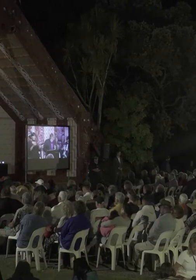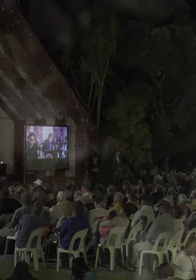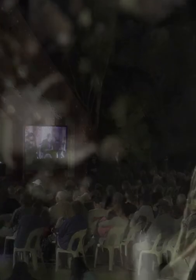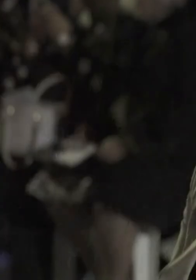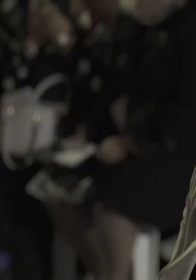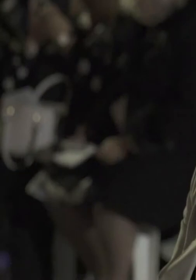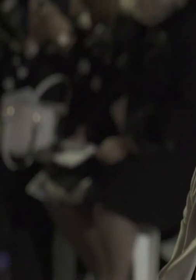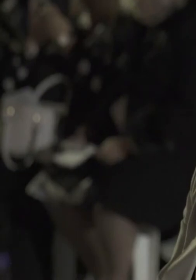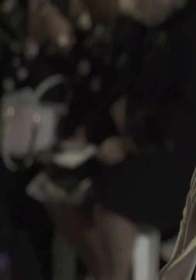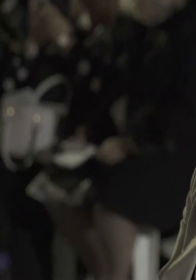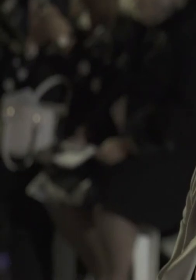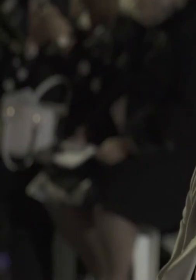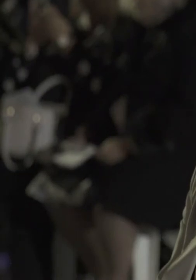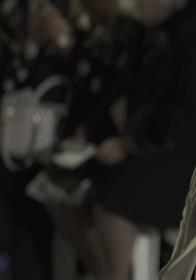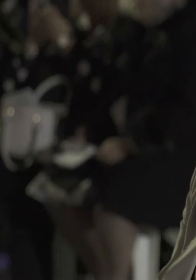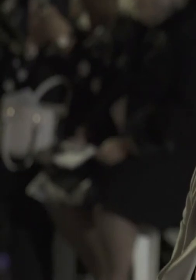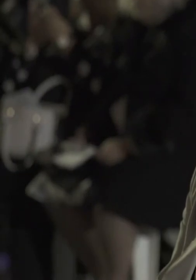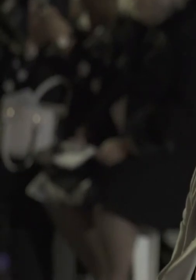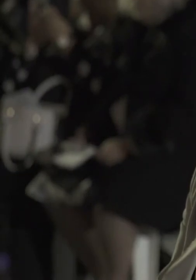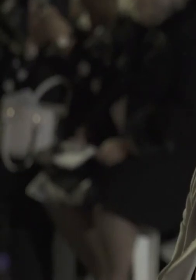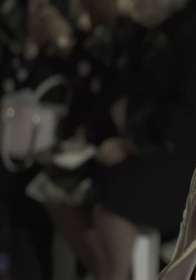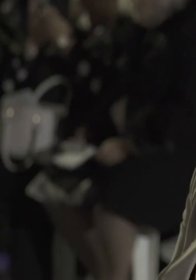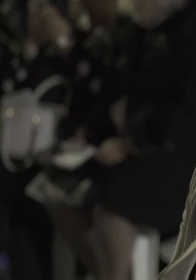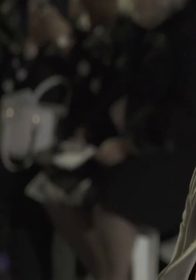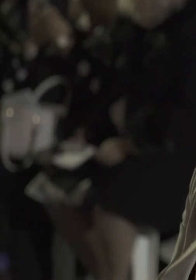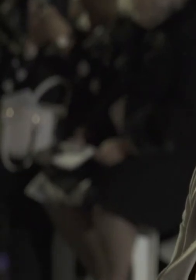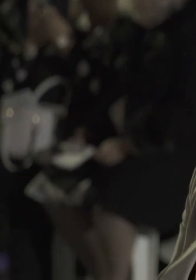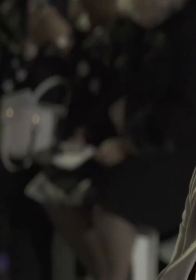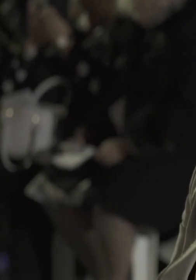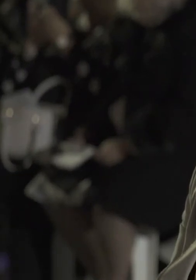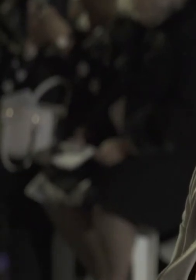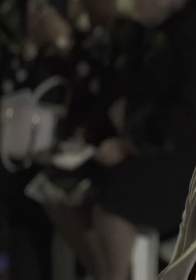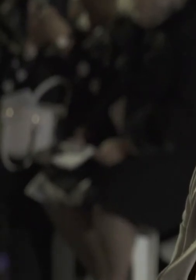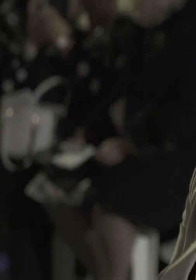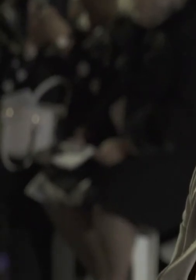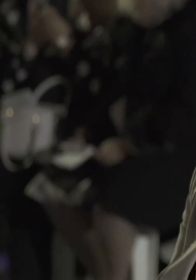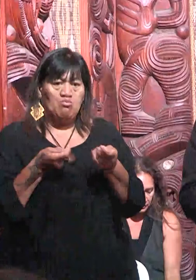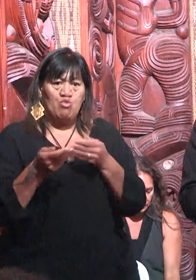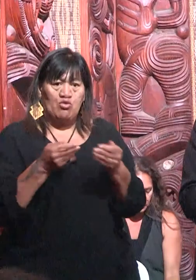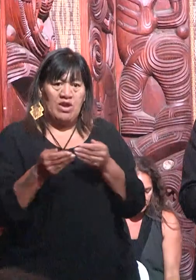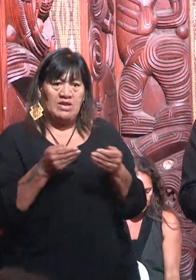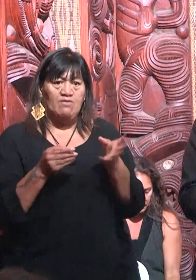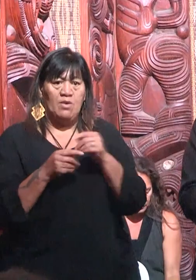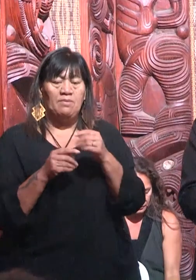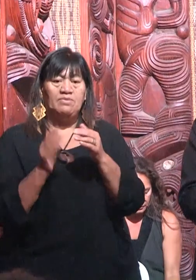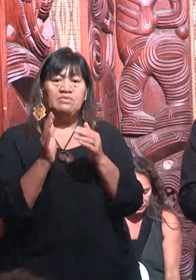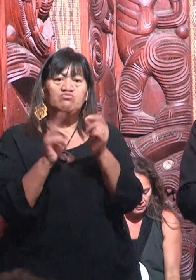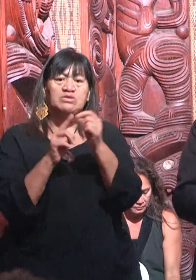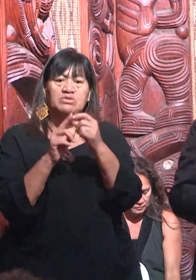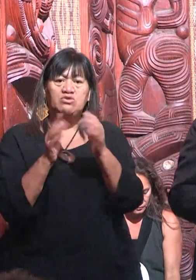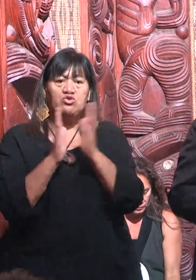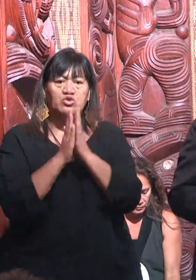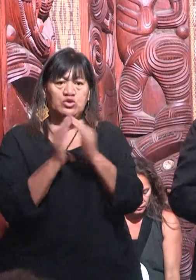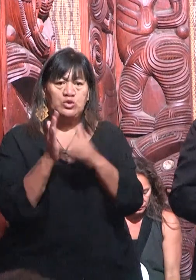return to the church leaders, beginning with the Right Reverend Whakaofokayo, the moderator, Presbyterian Church of Aotearoa,